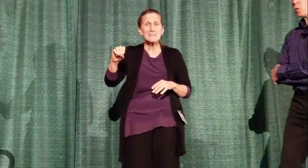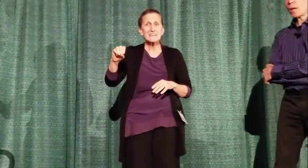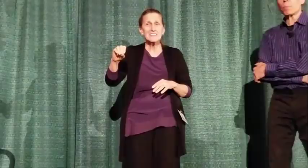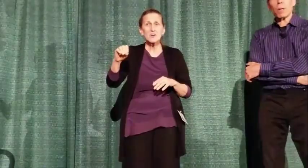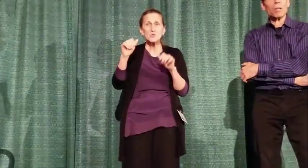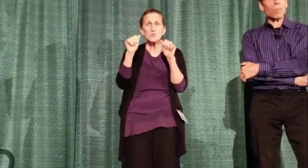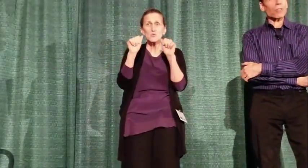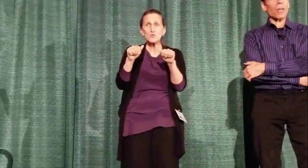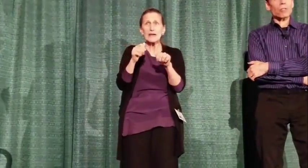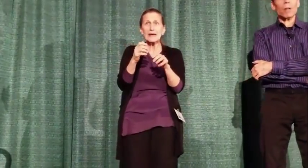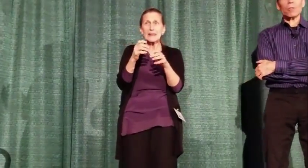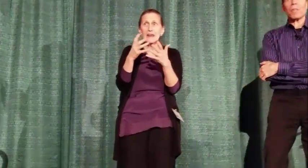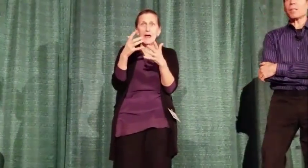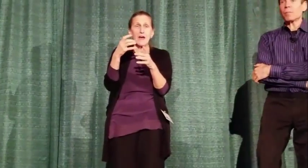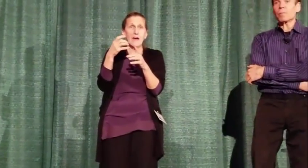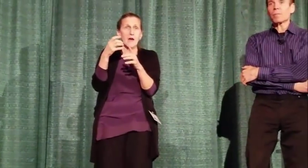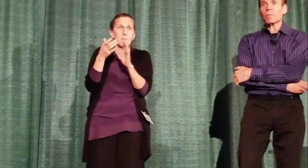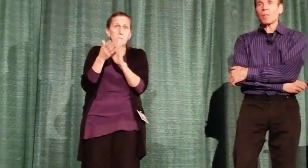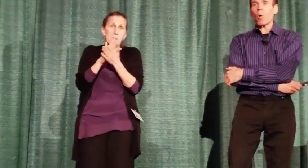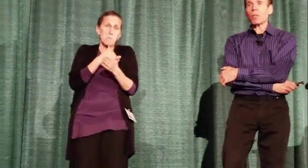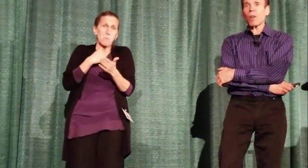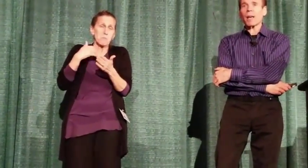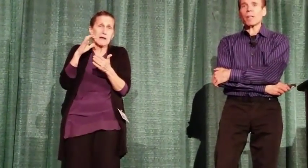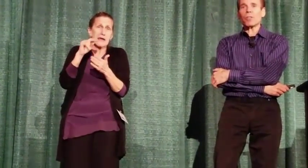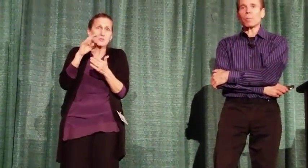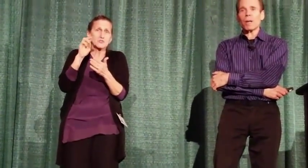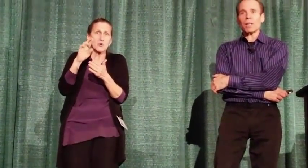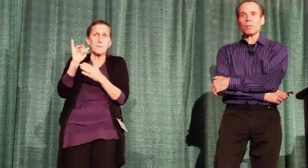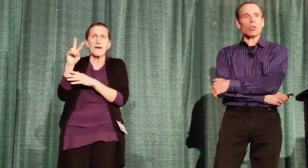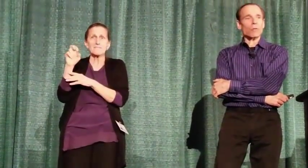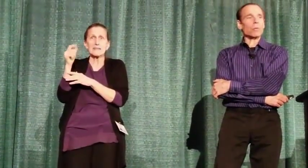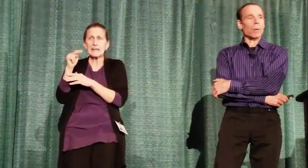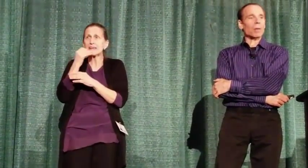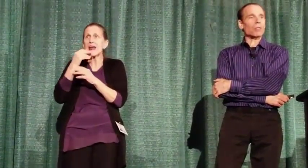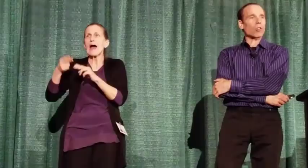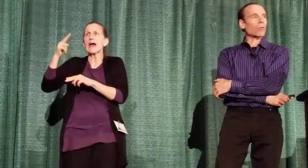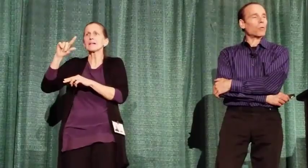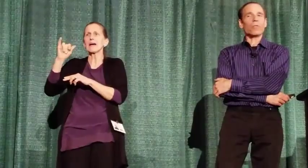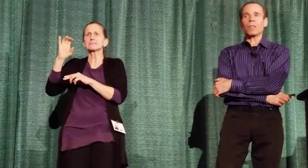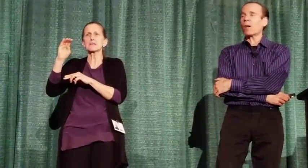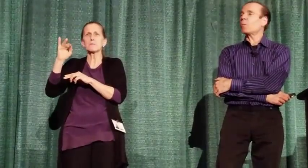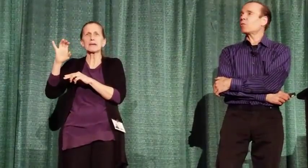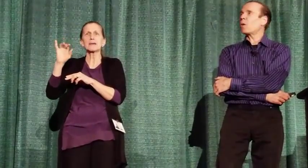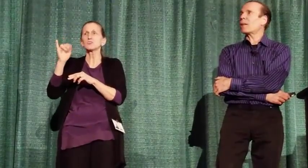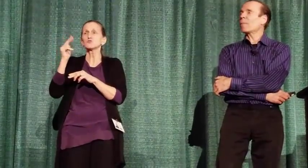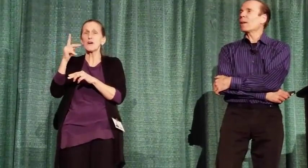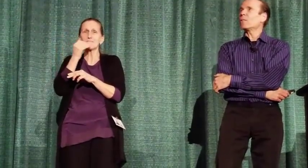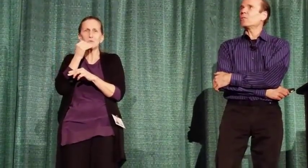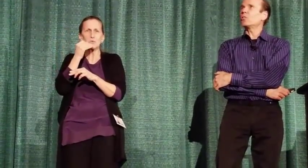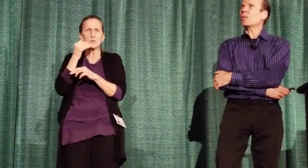You could get plenty of breast cancer as a vegan, eating all these high glycemic by eating a junk food, like you're a junk food vegan diet. What do you call